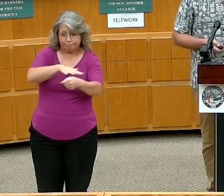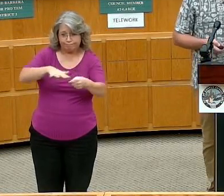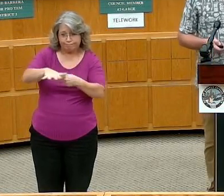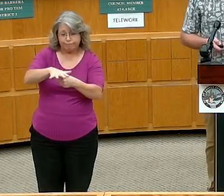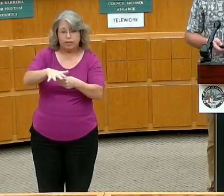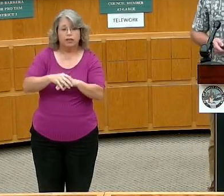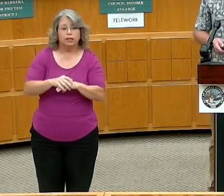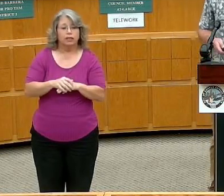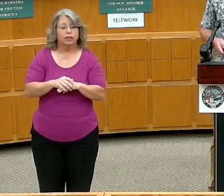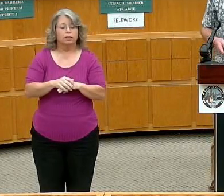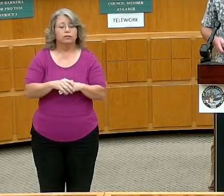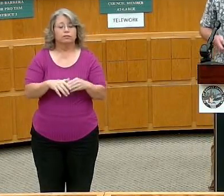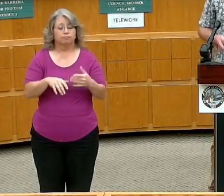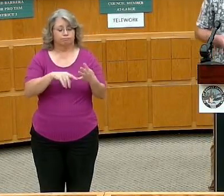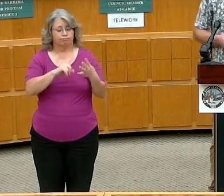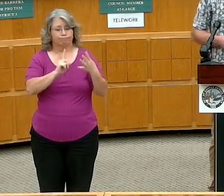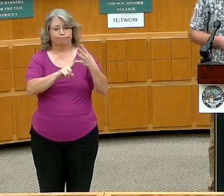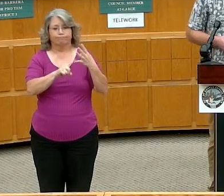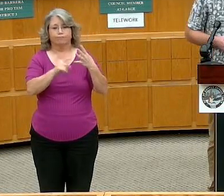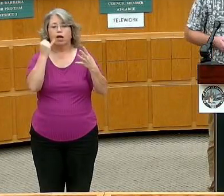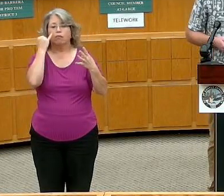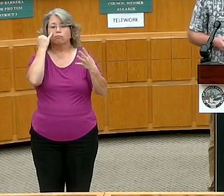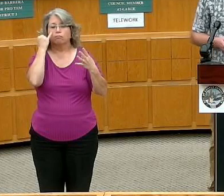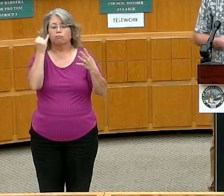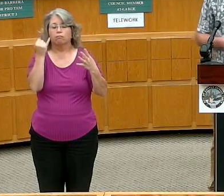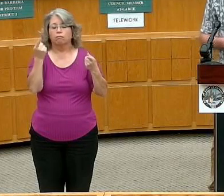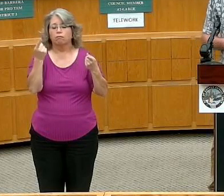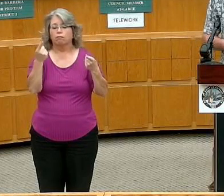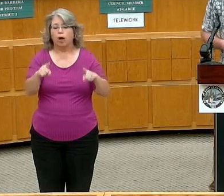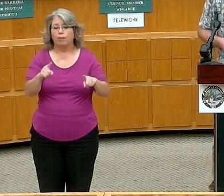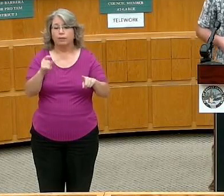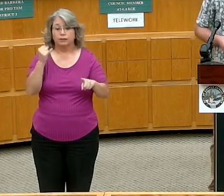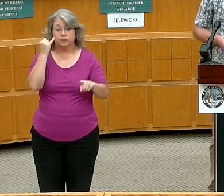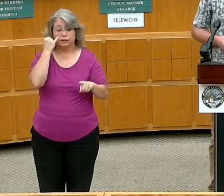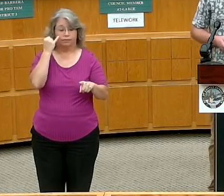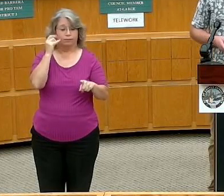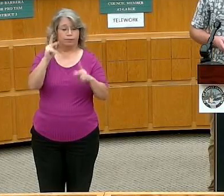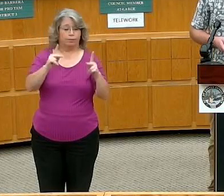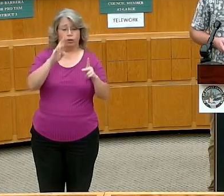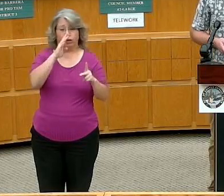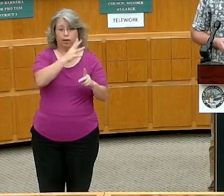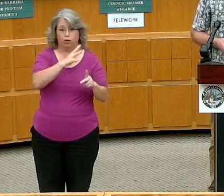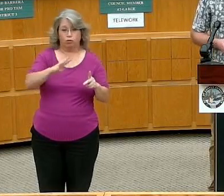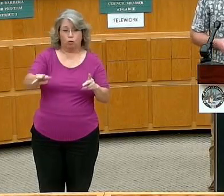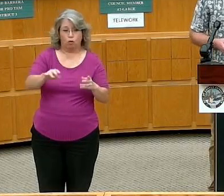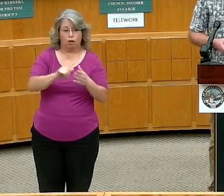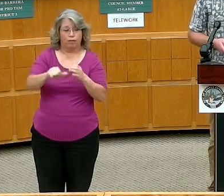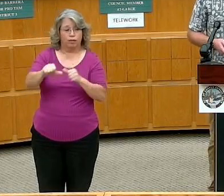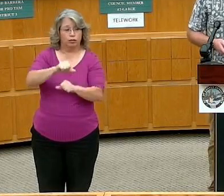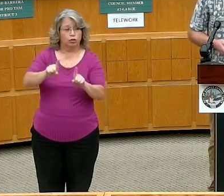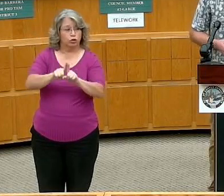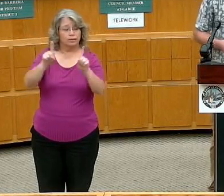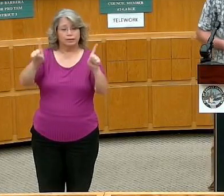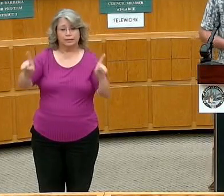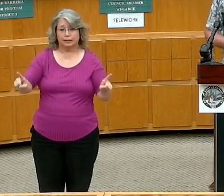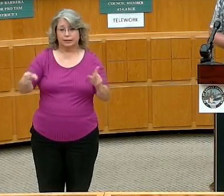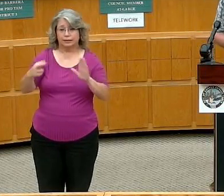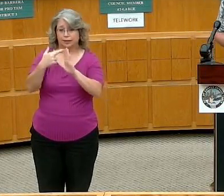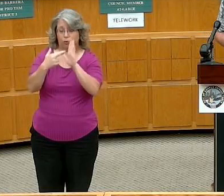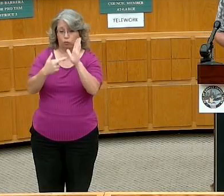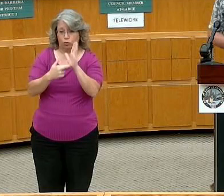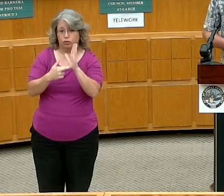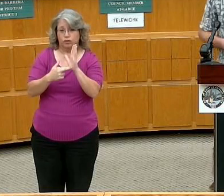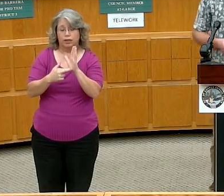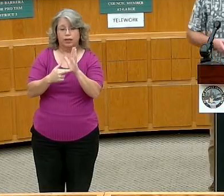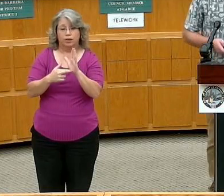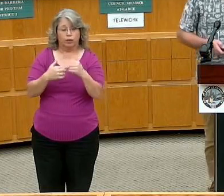distancing guidelines over the impending holiday weekend? As everybody probably well knows, there's 3 prominent religious